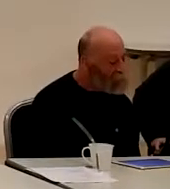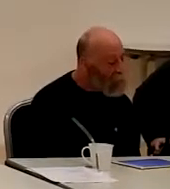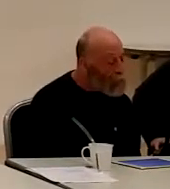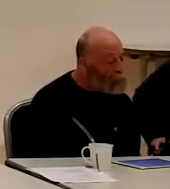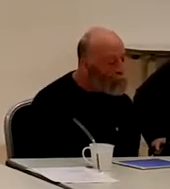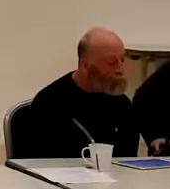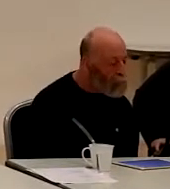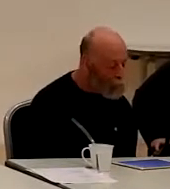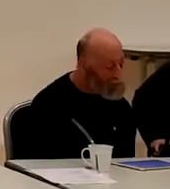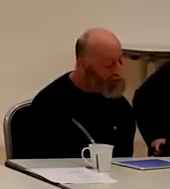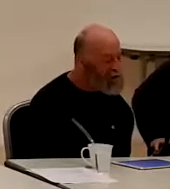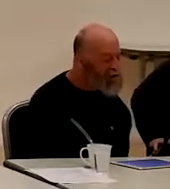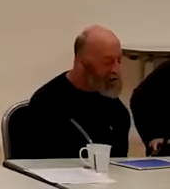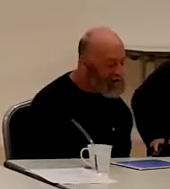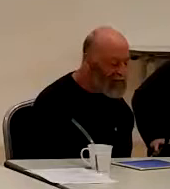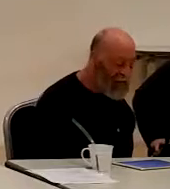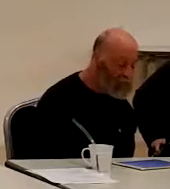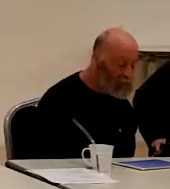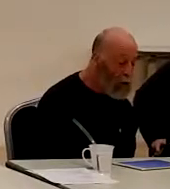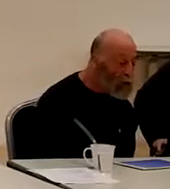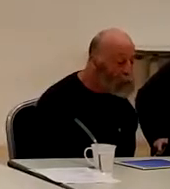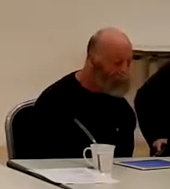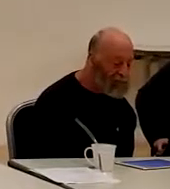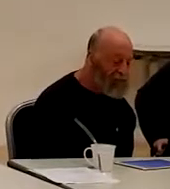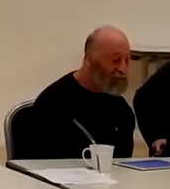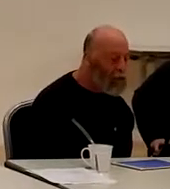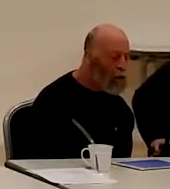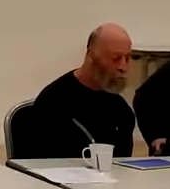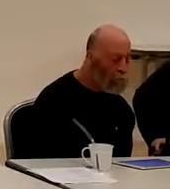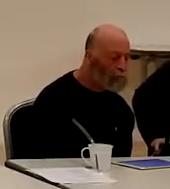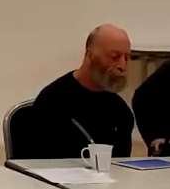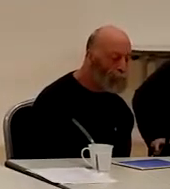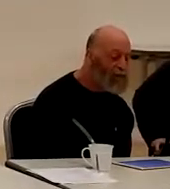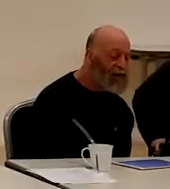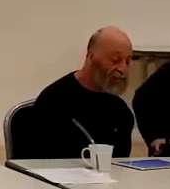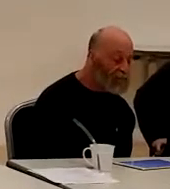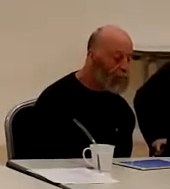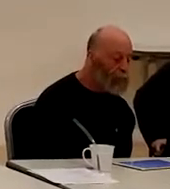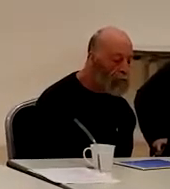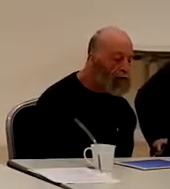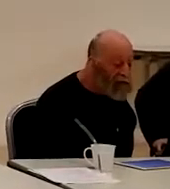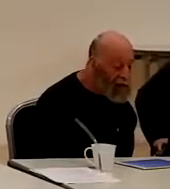my starting point is acknowledging the